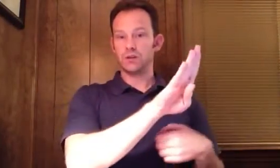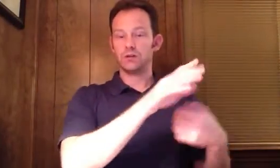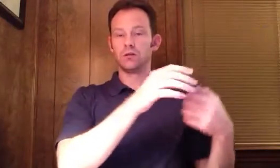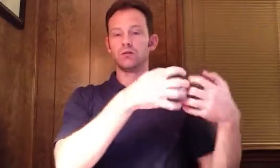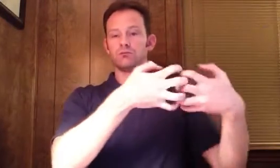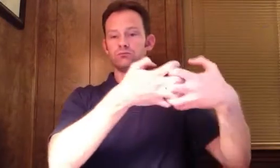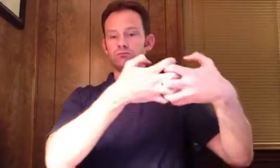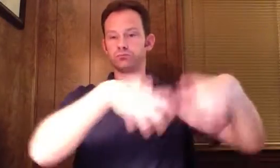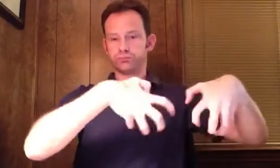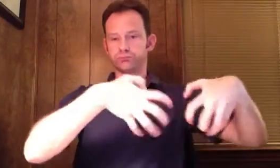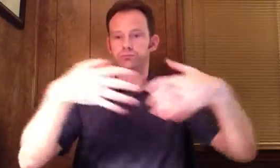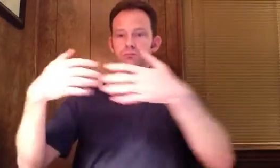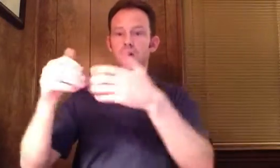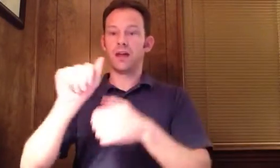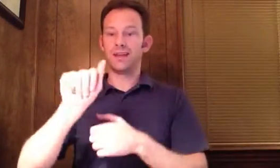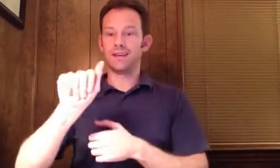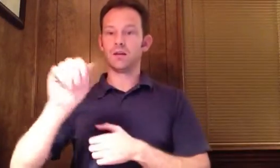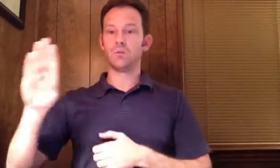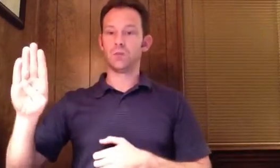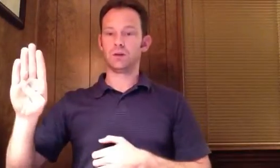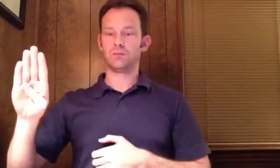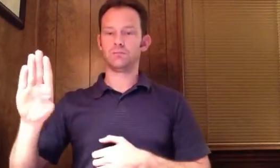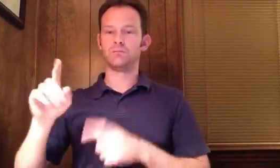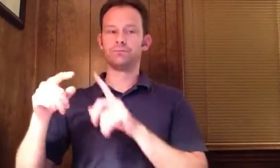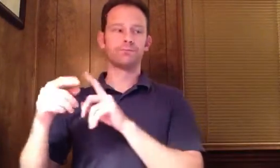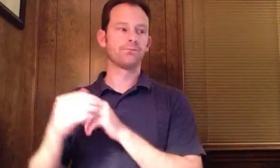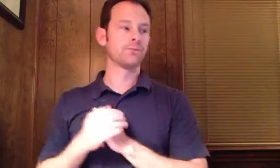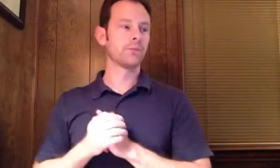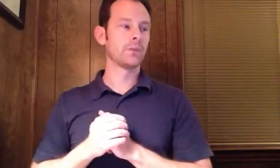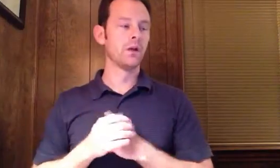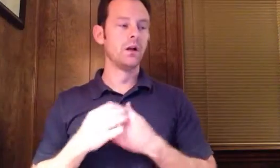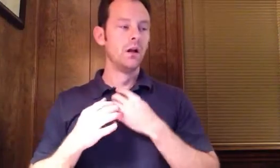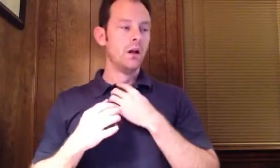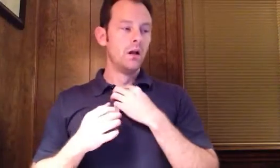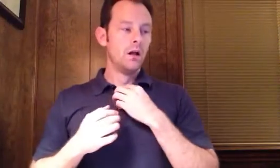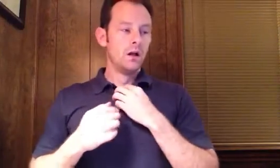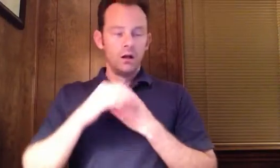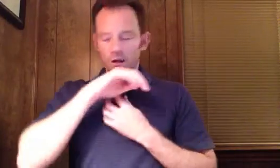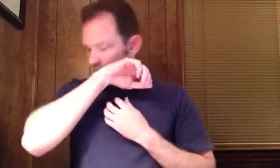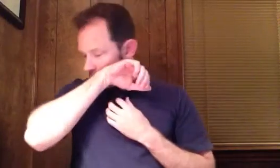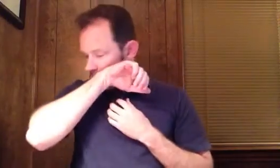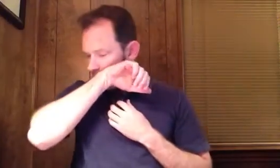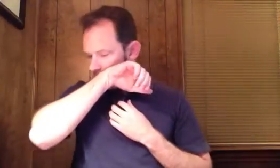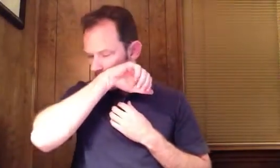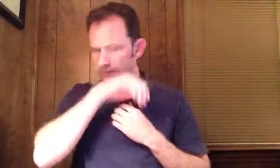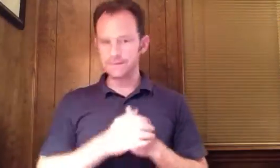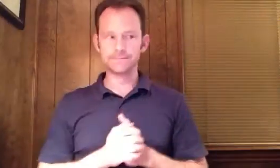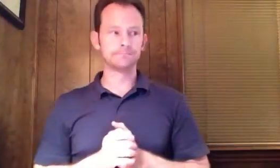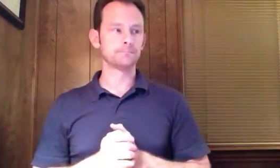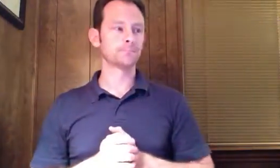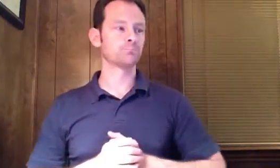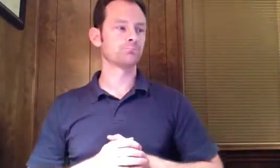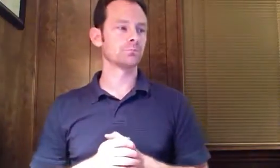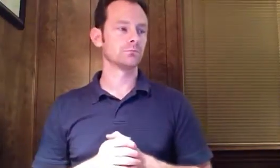The general equation then is AB breaks down into A and breaks down into B, where A and B could be